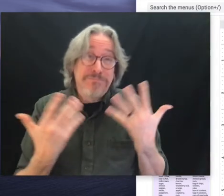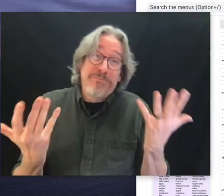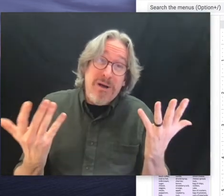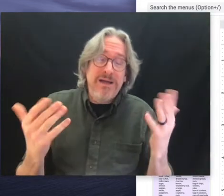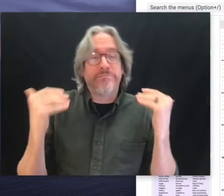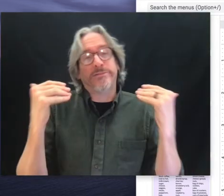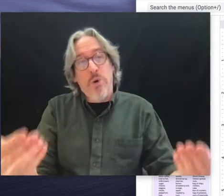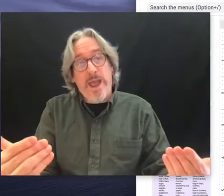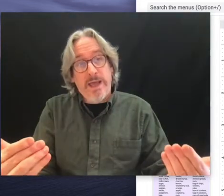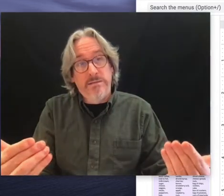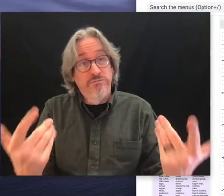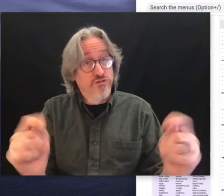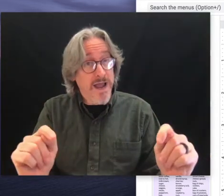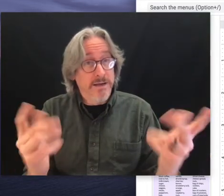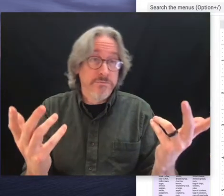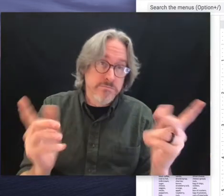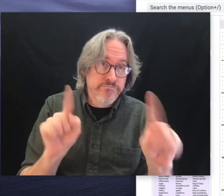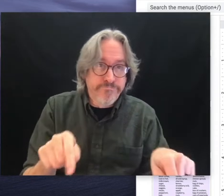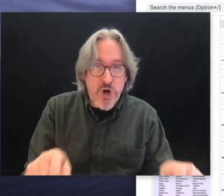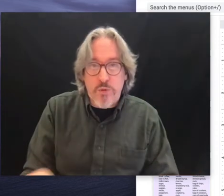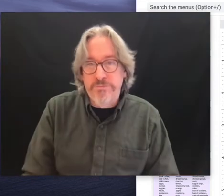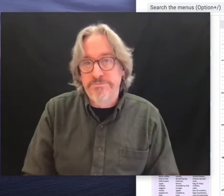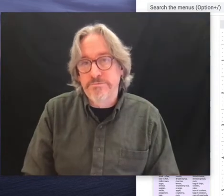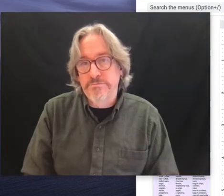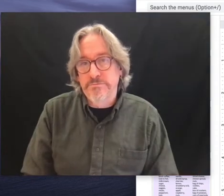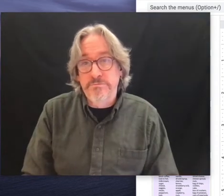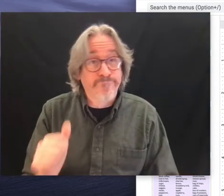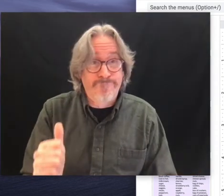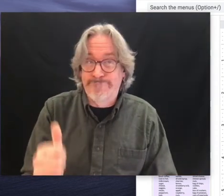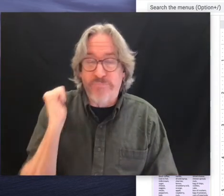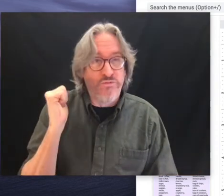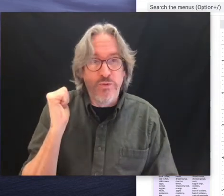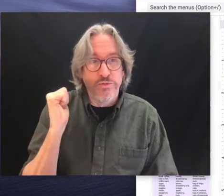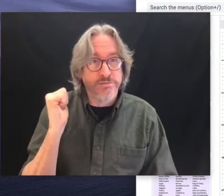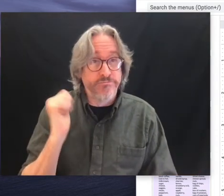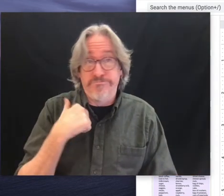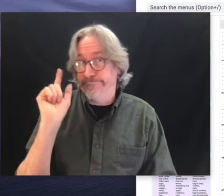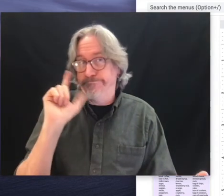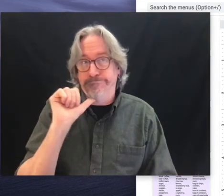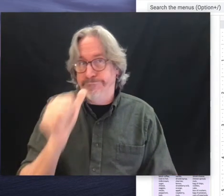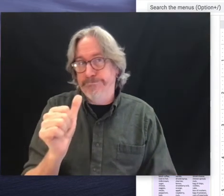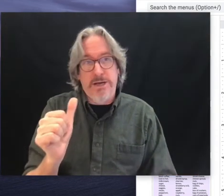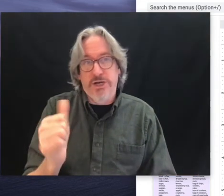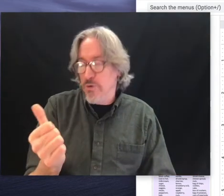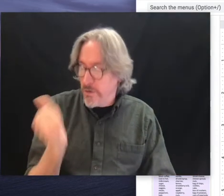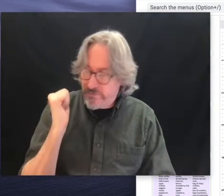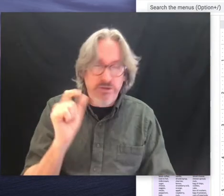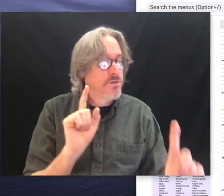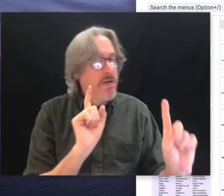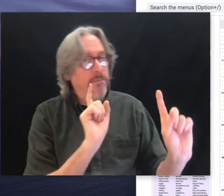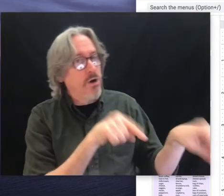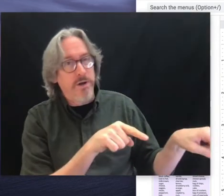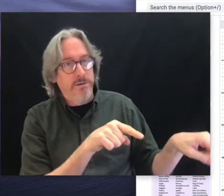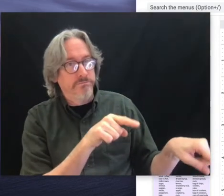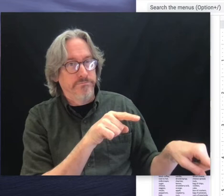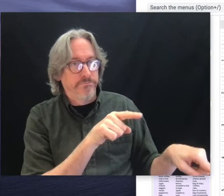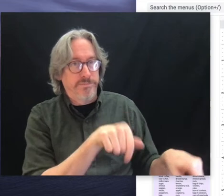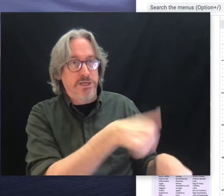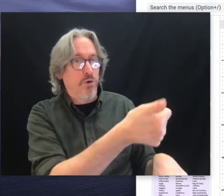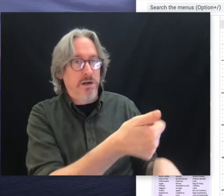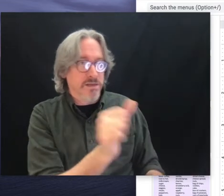Scared, but go ahead. Try it. Go. Refuse. I'm not going to go. I refuse. I'm